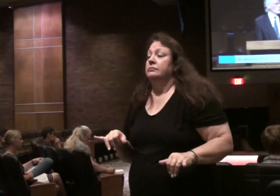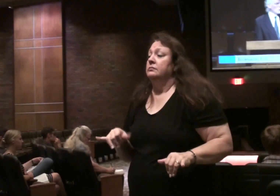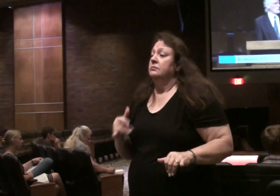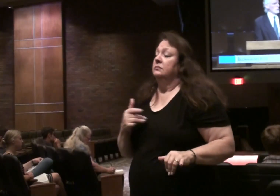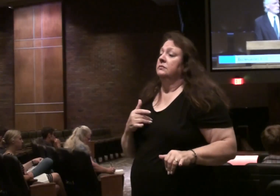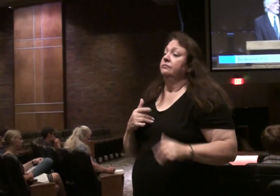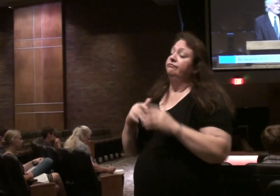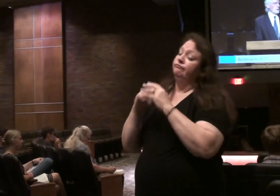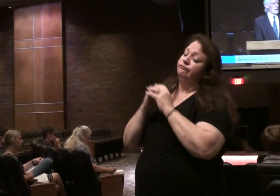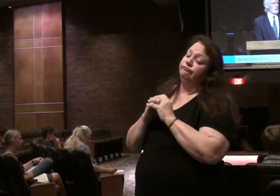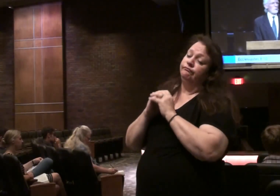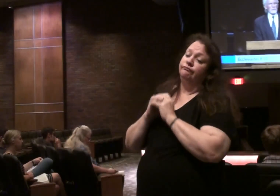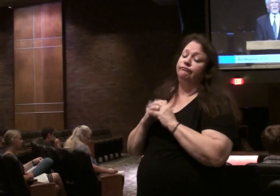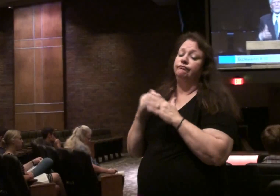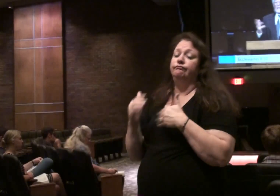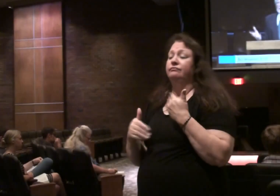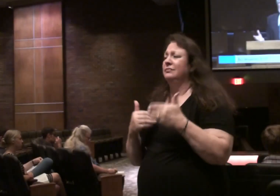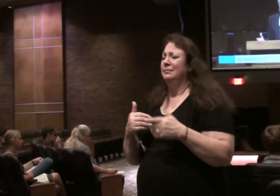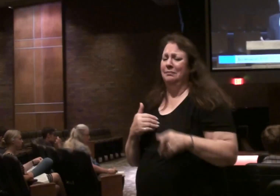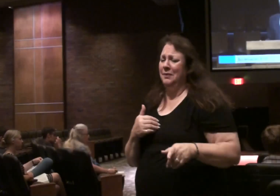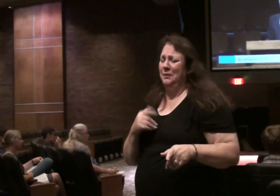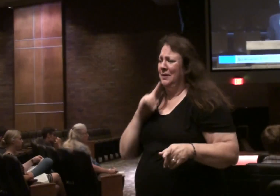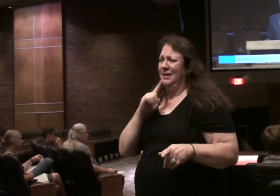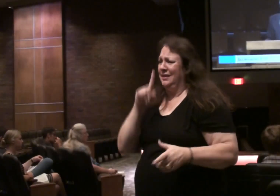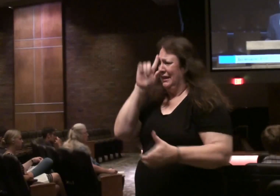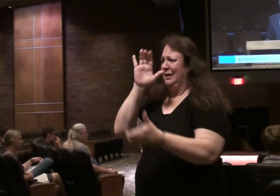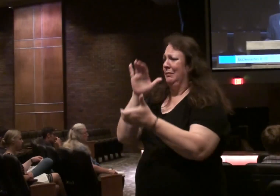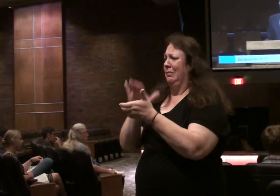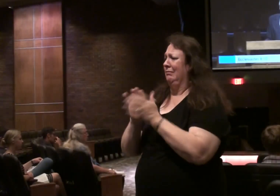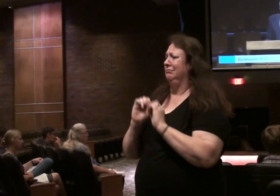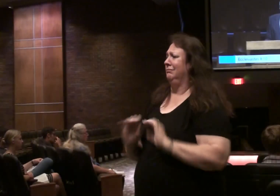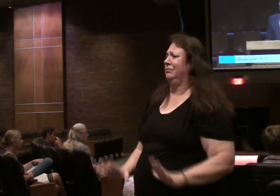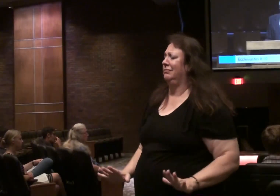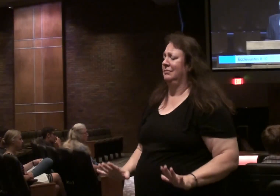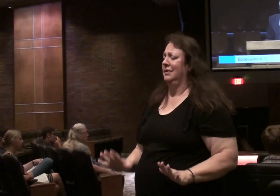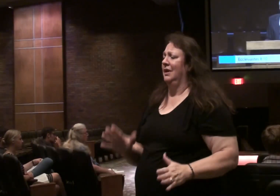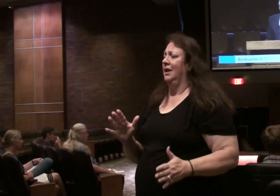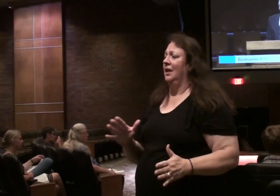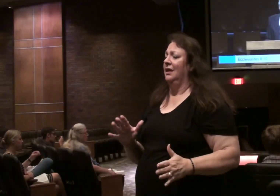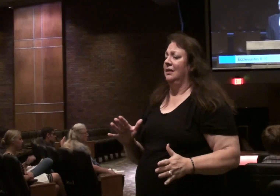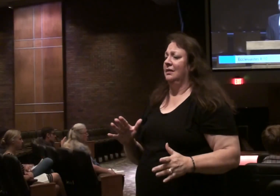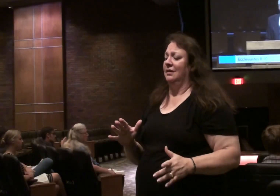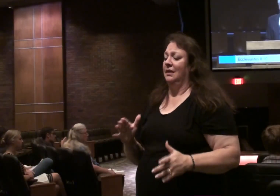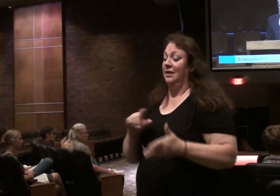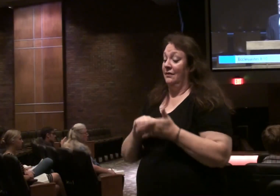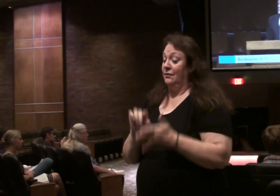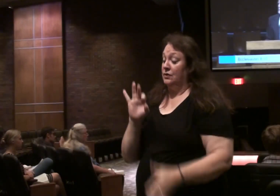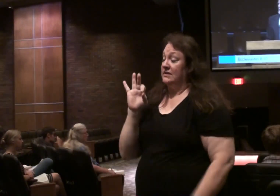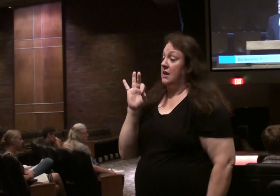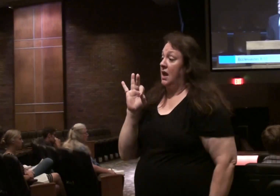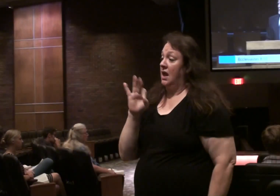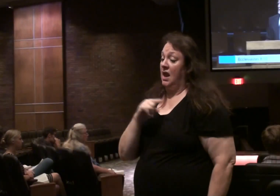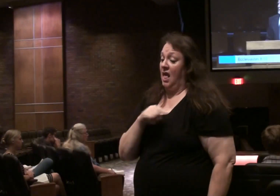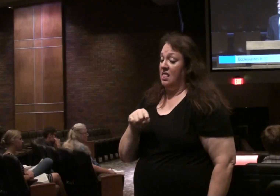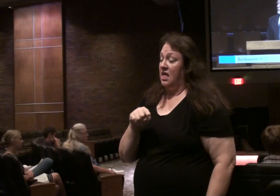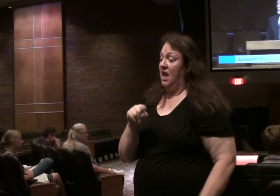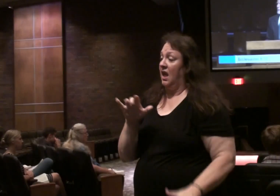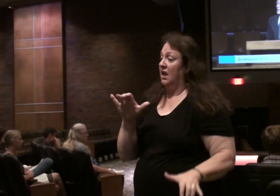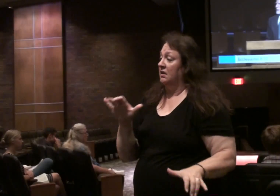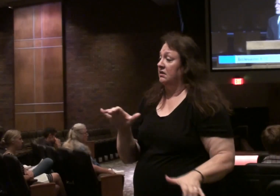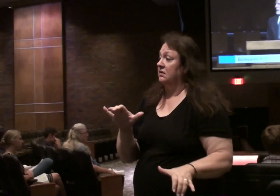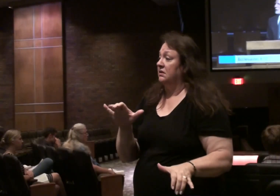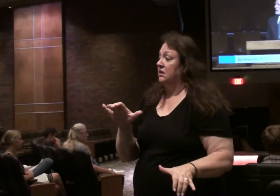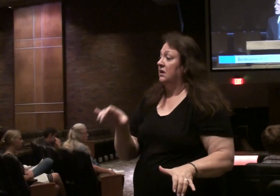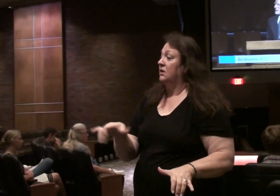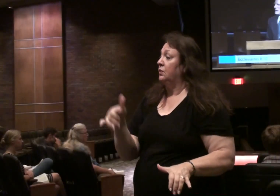Going through worship activity and all, but they're wicked. They may be the authority of verse 9 who's exercising their authority